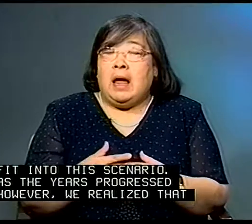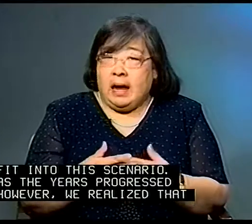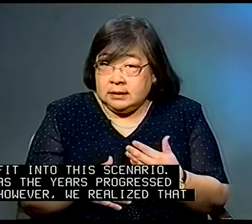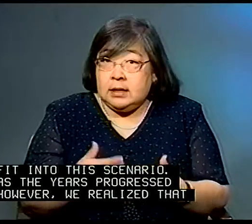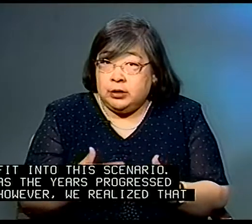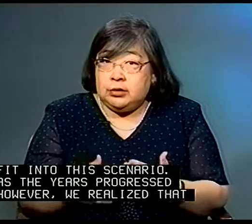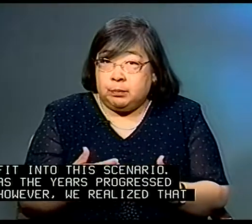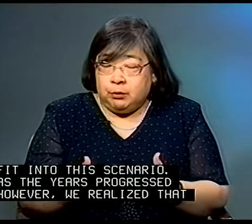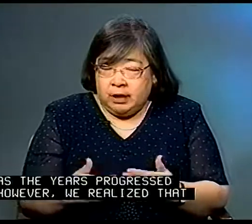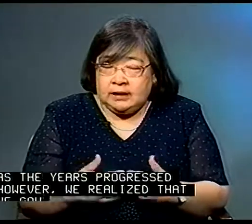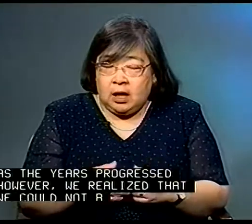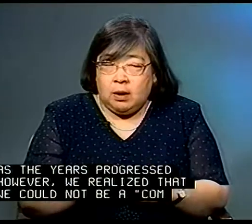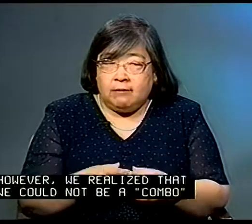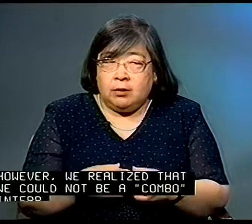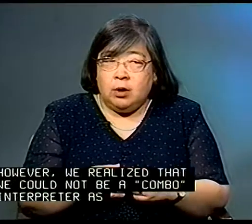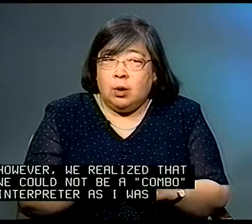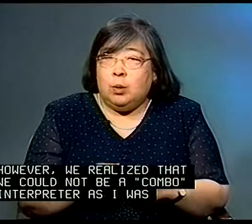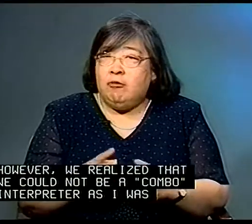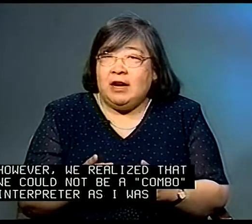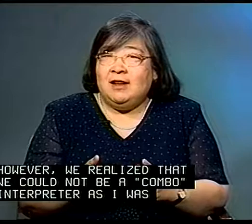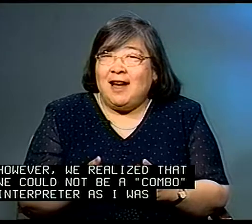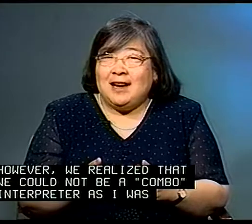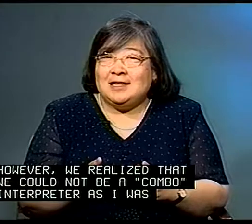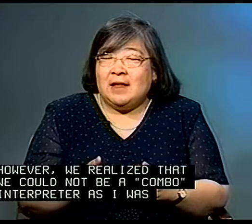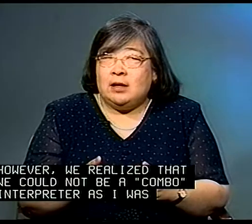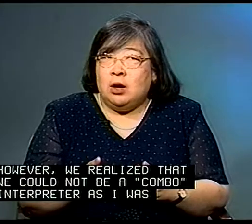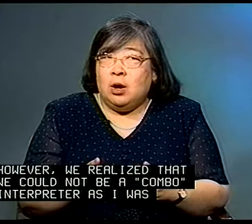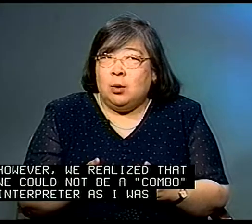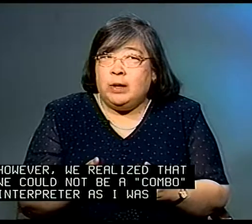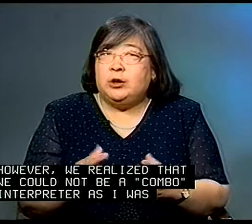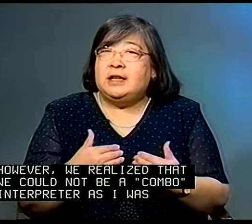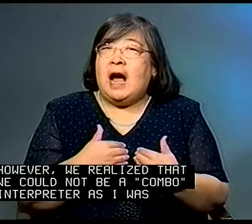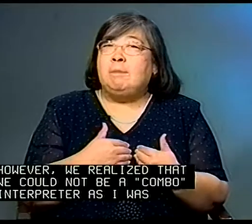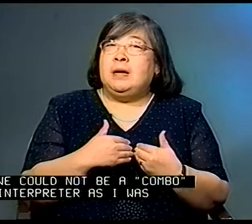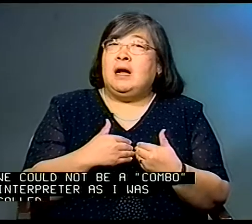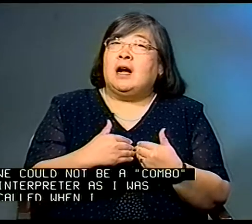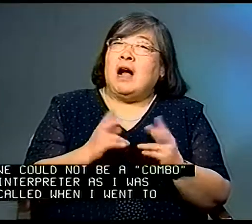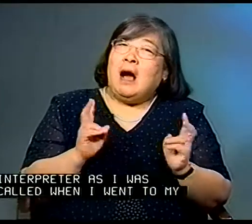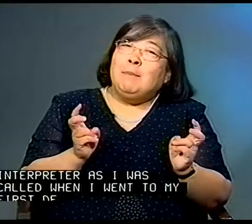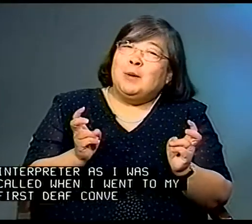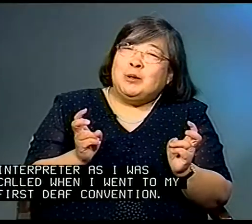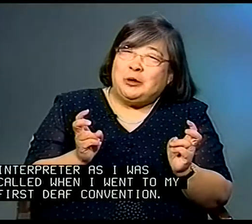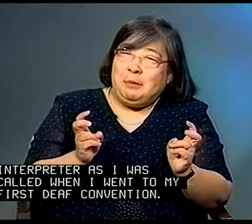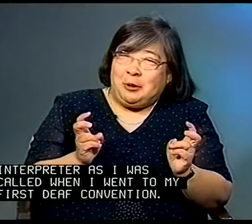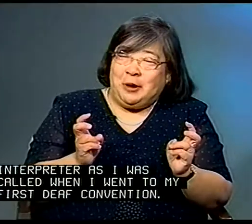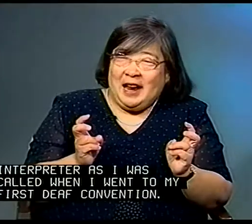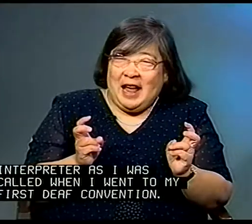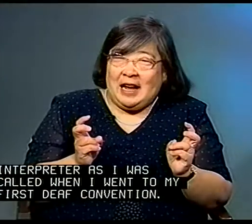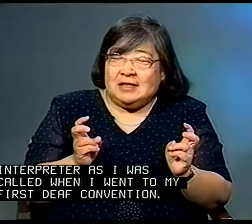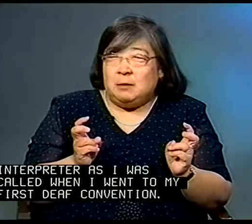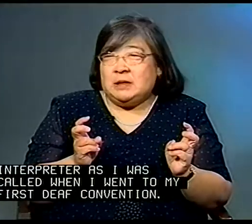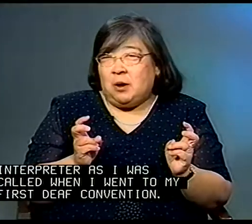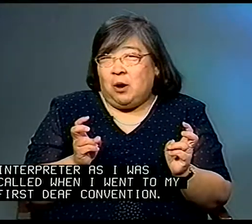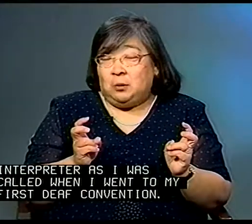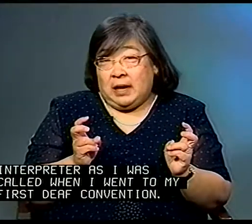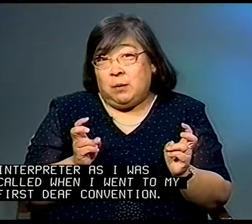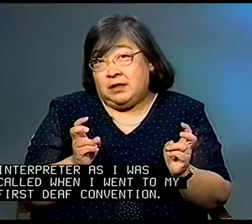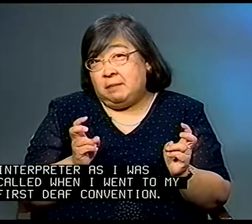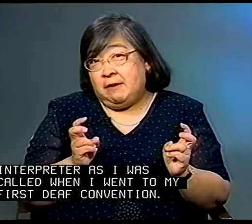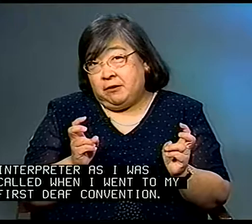As the years progressed, however, we realized that we could not be a combo interpreter, as I was called when I went to my